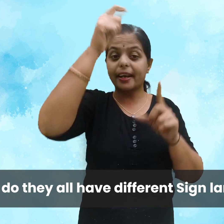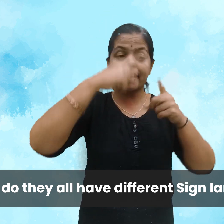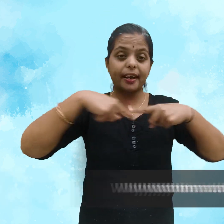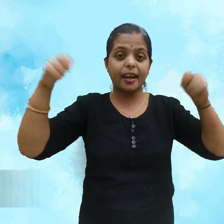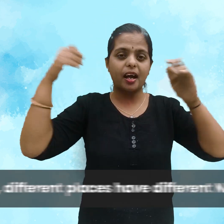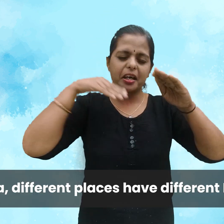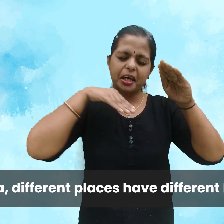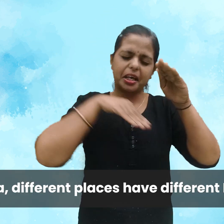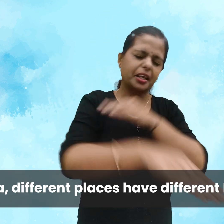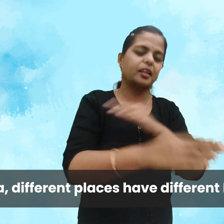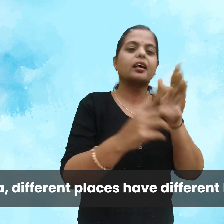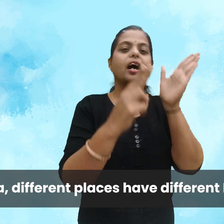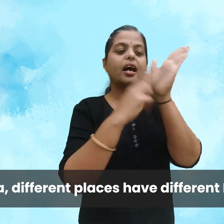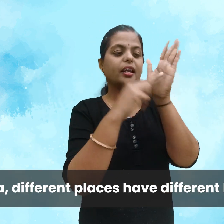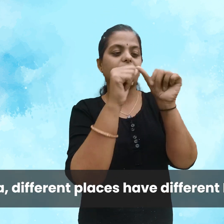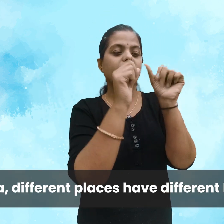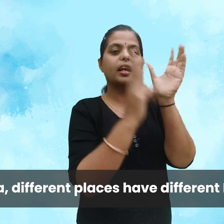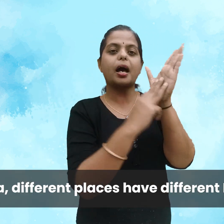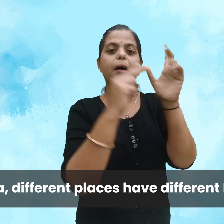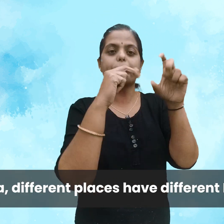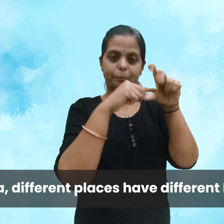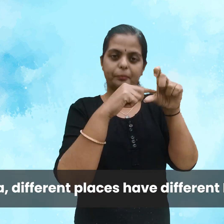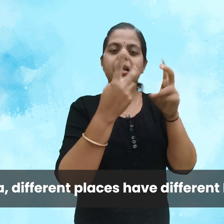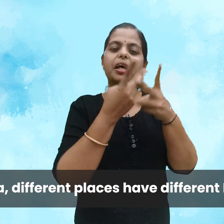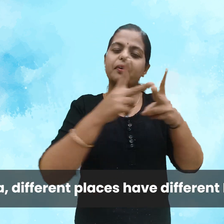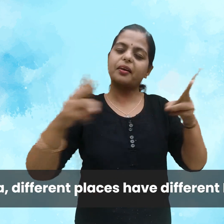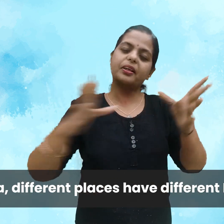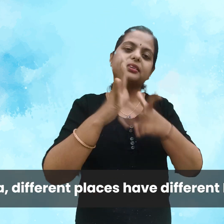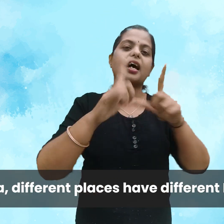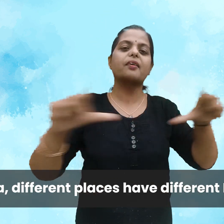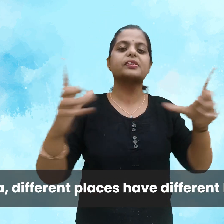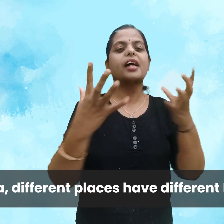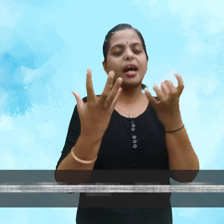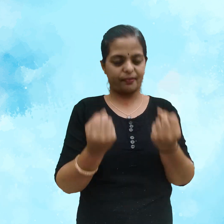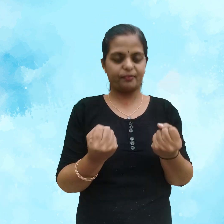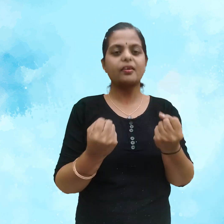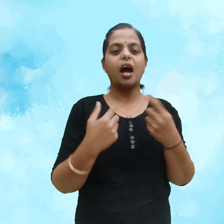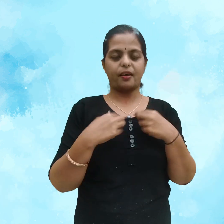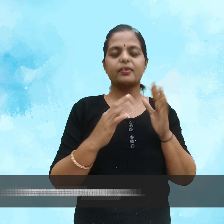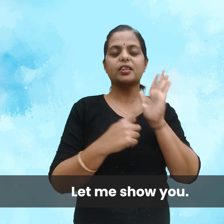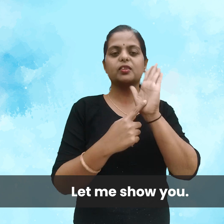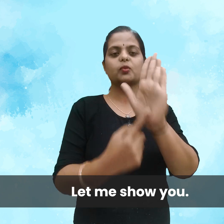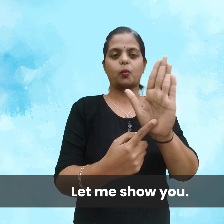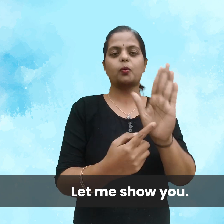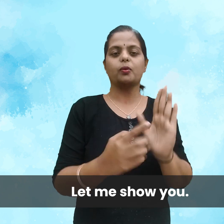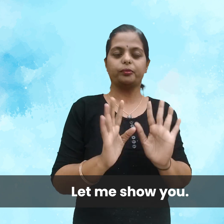sign languages? In India, different regions have different name signs. Let me show you.